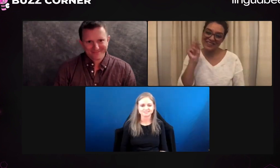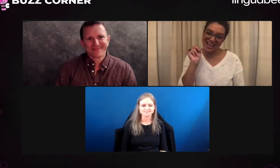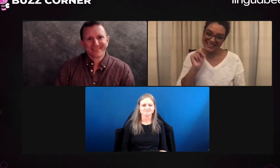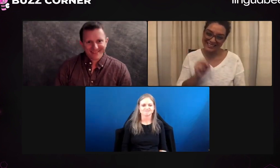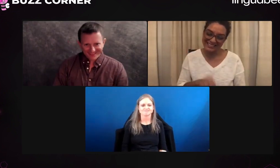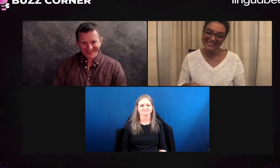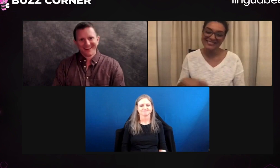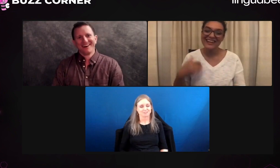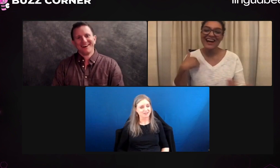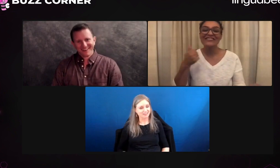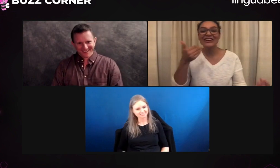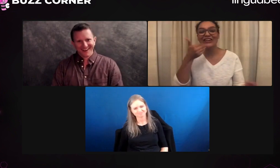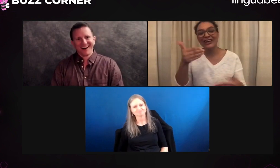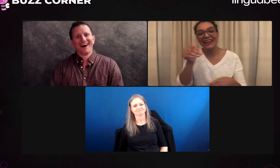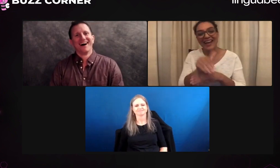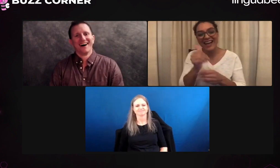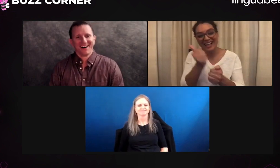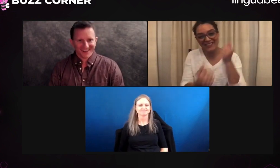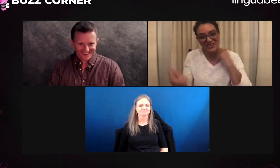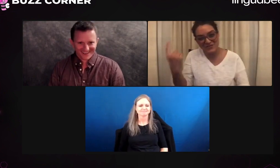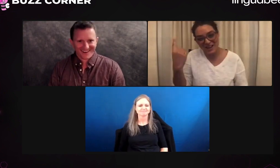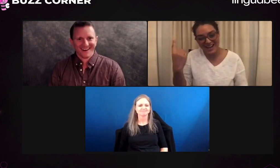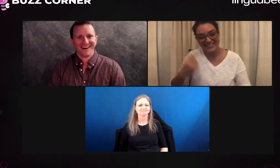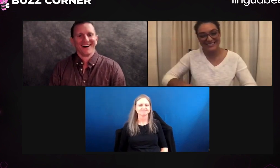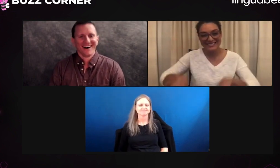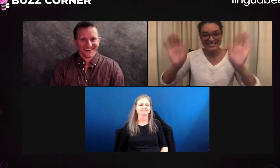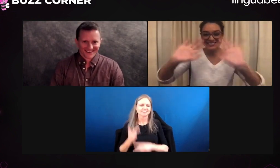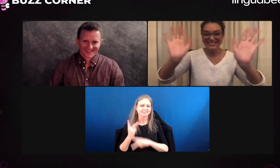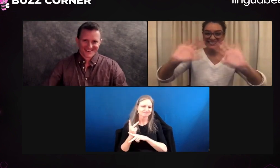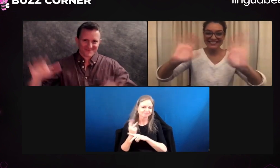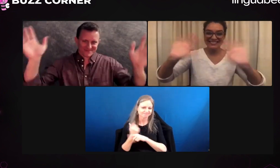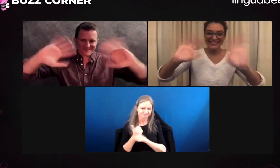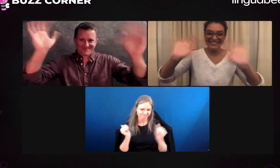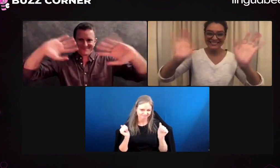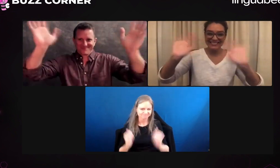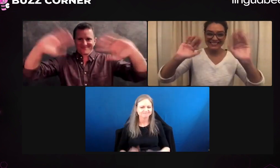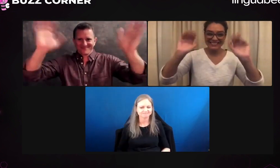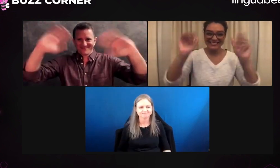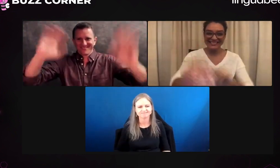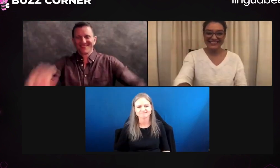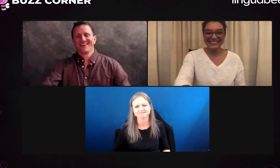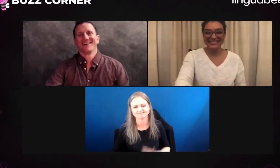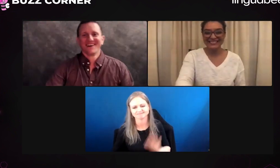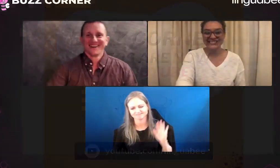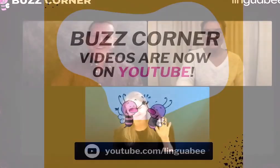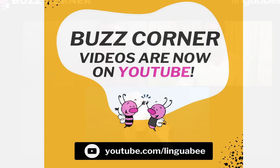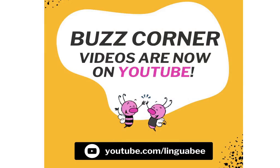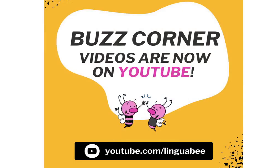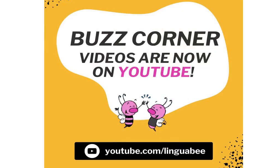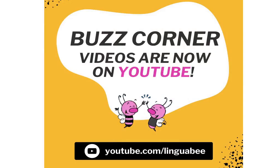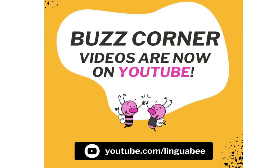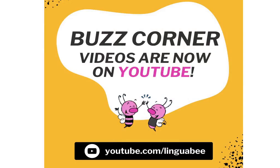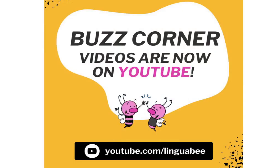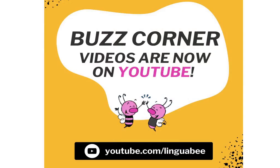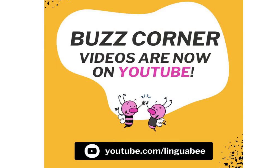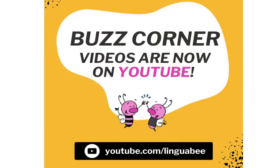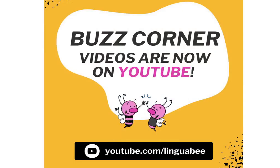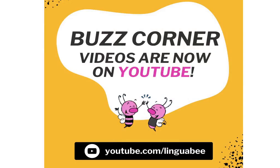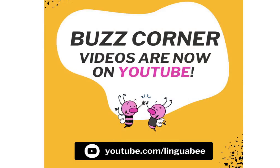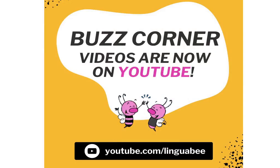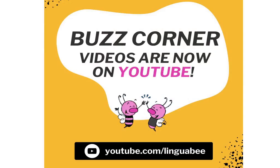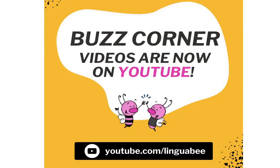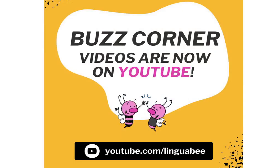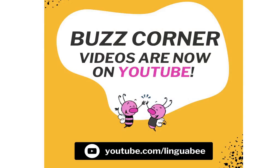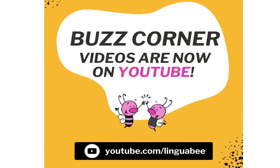me. Okay, we had fun today. Have a good night, everyone. See you. Bye. Bye.